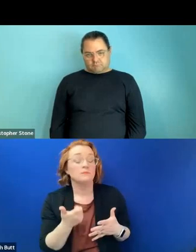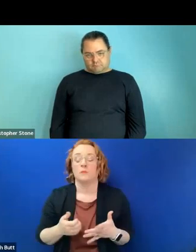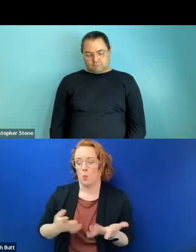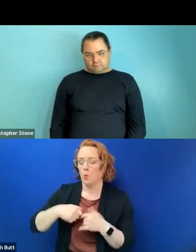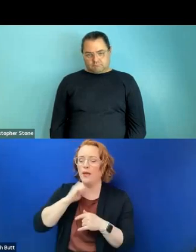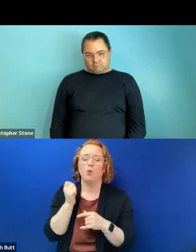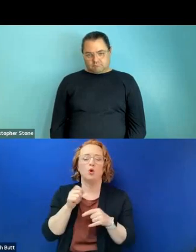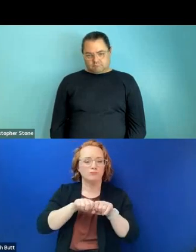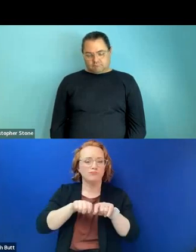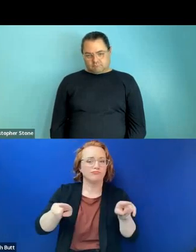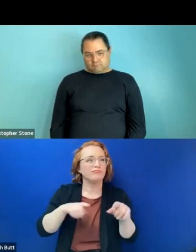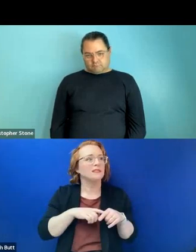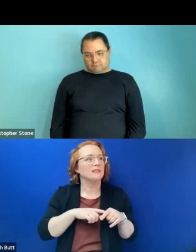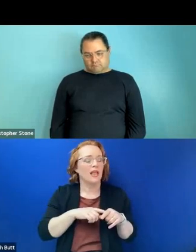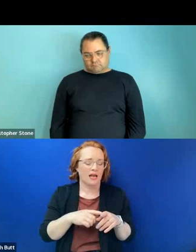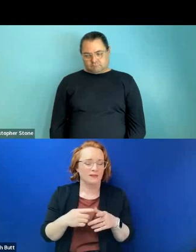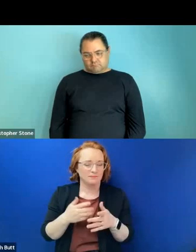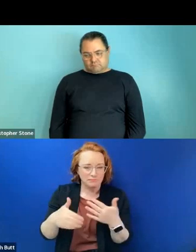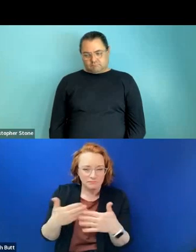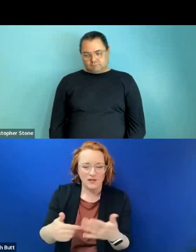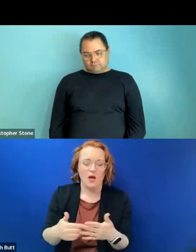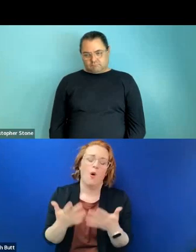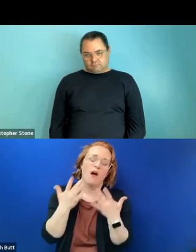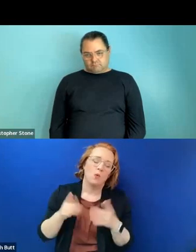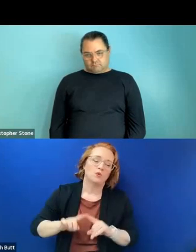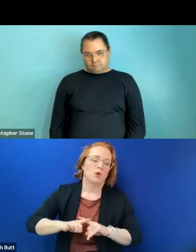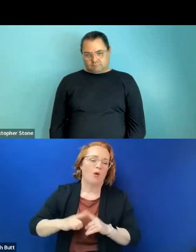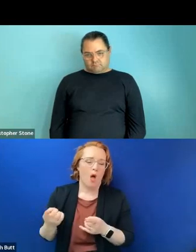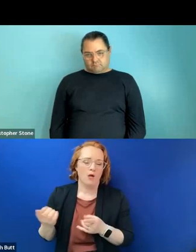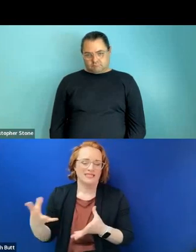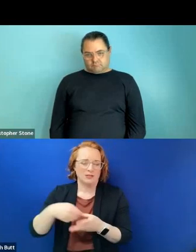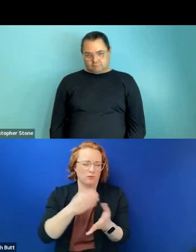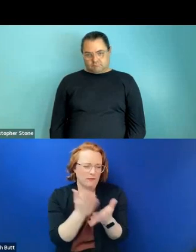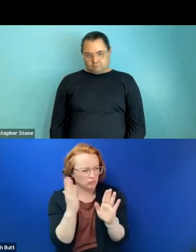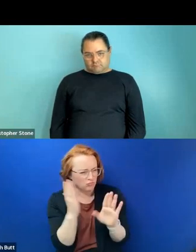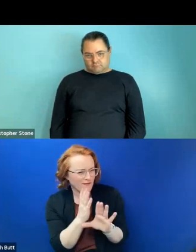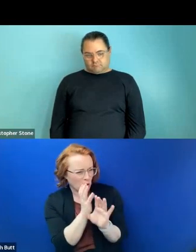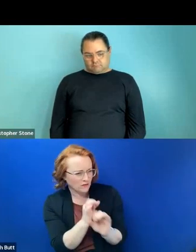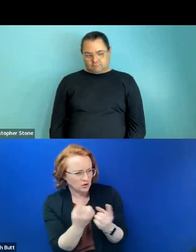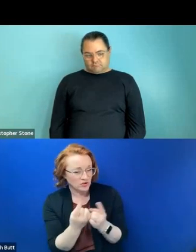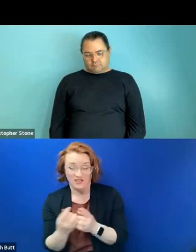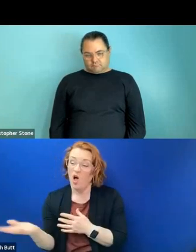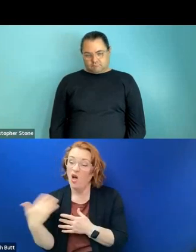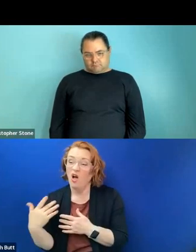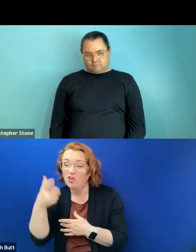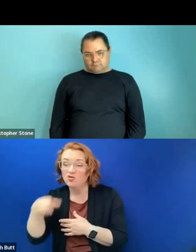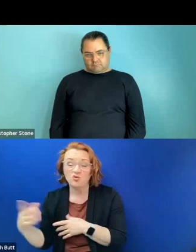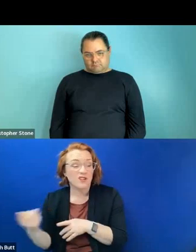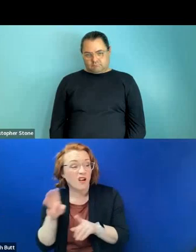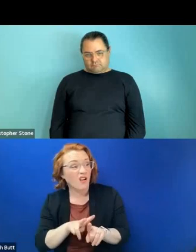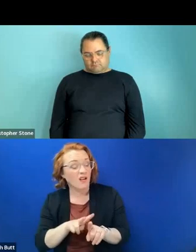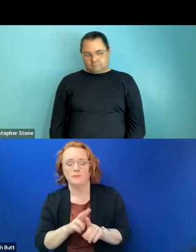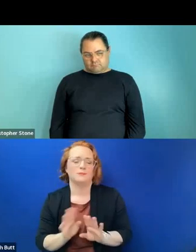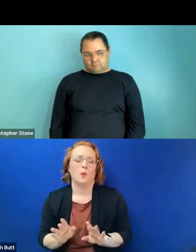would find a way to make that happen. Obviously, we can't take students into very private and confidential things, but there is always something that we could find